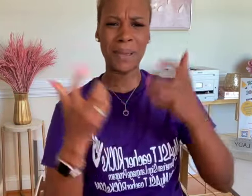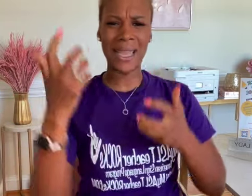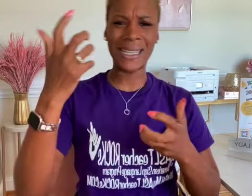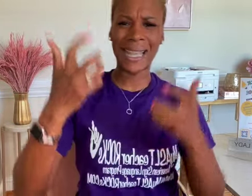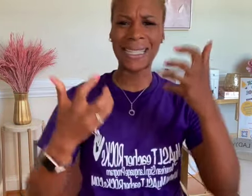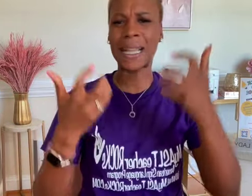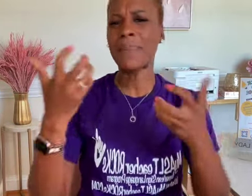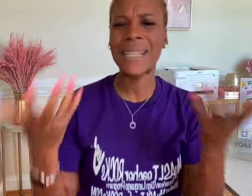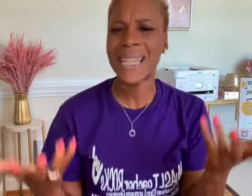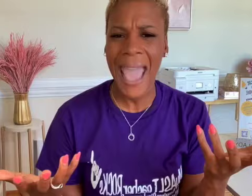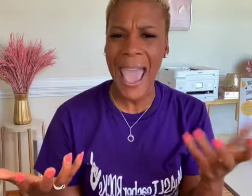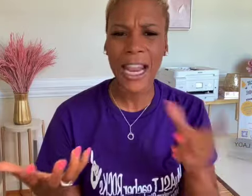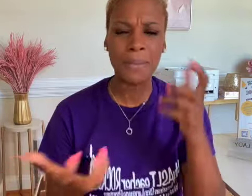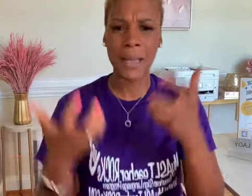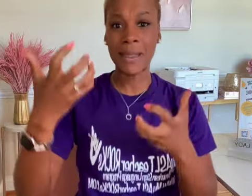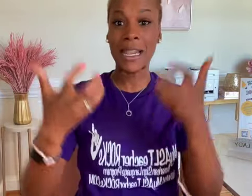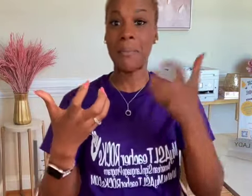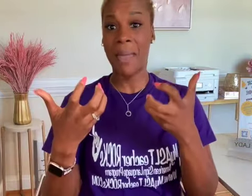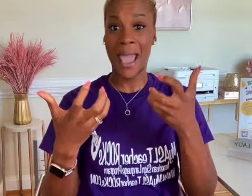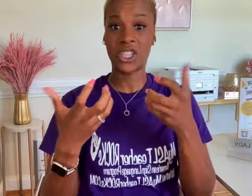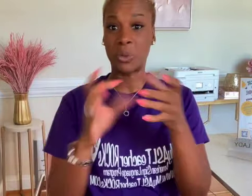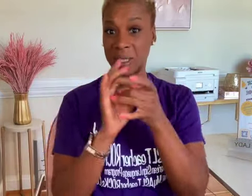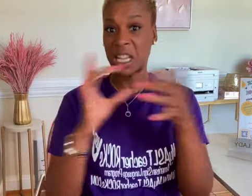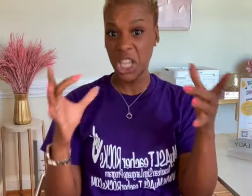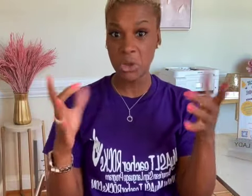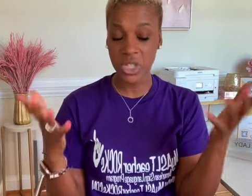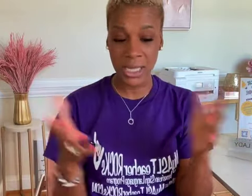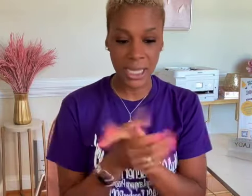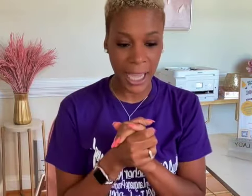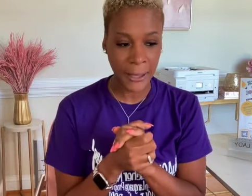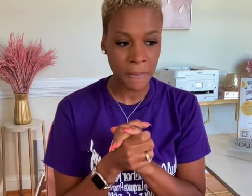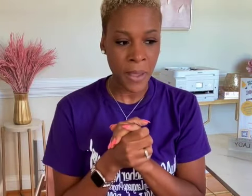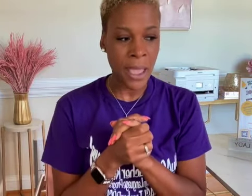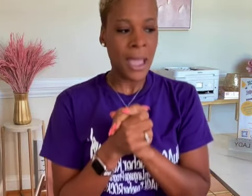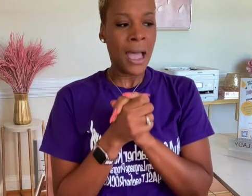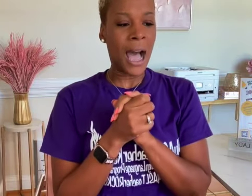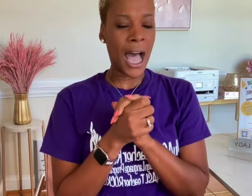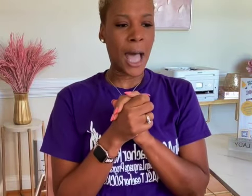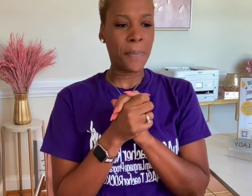be like something didn't add up, something didn't match. It was a huge disconnect.